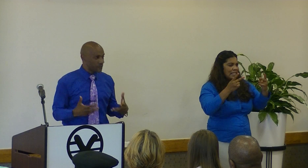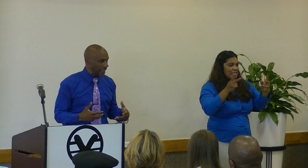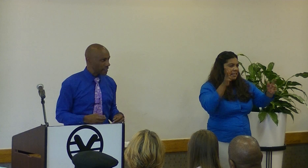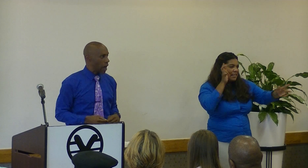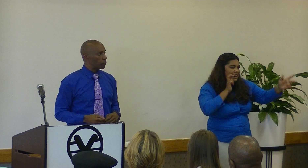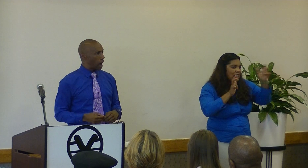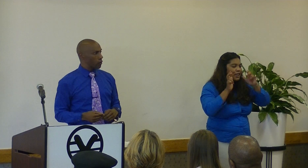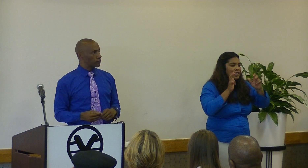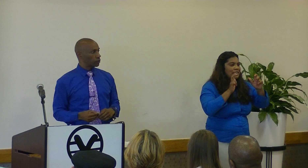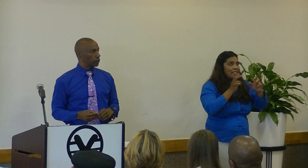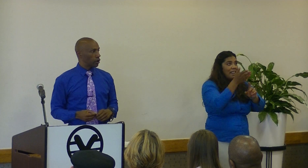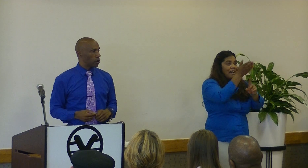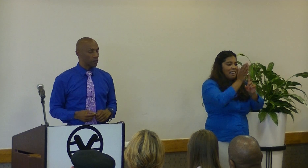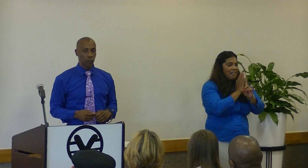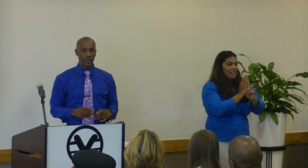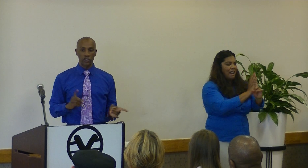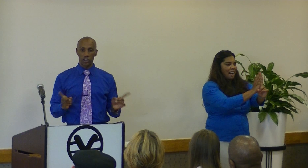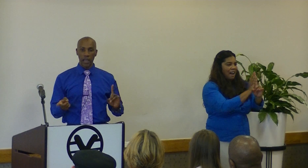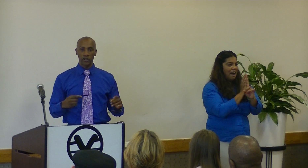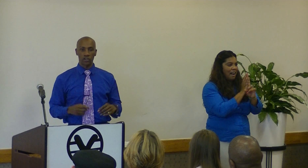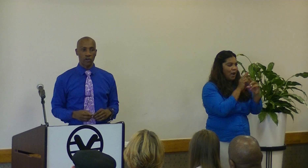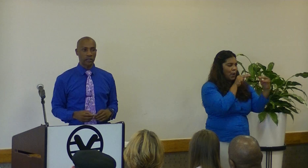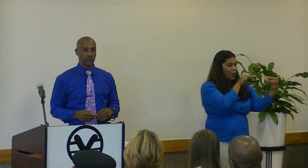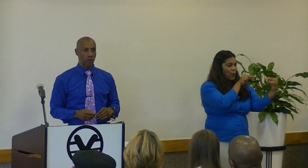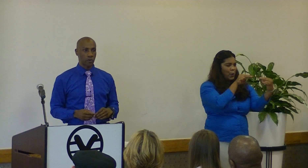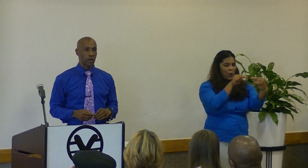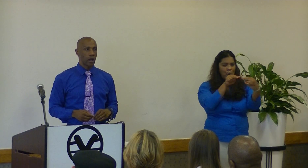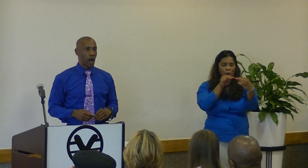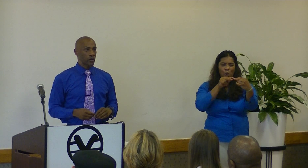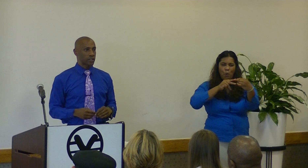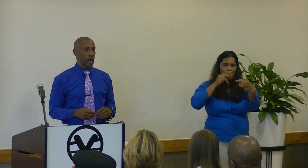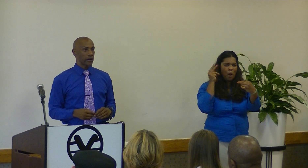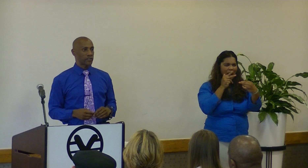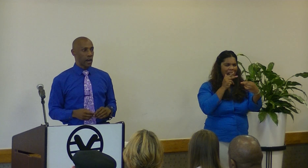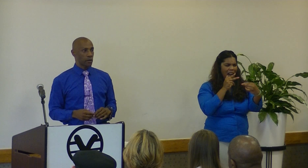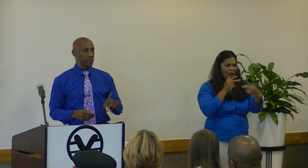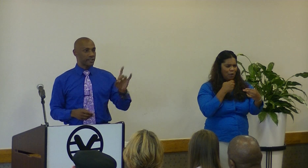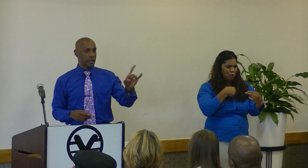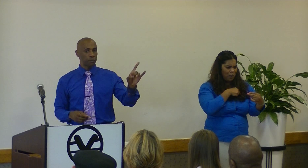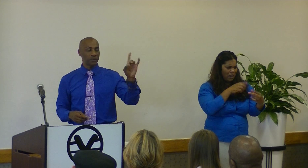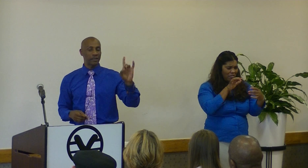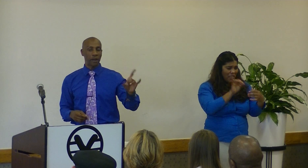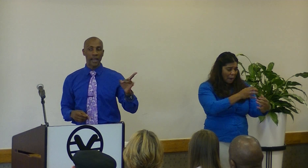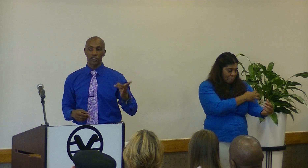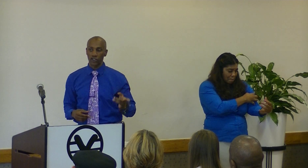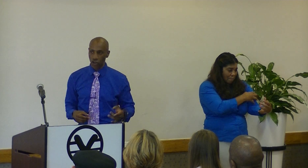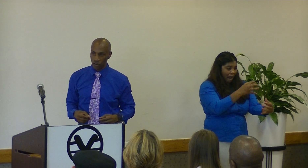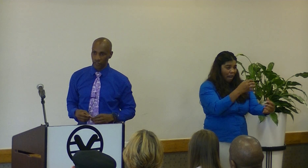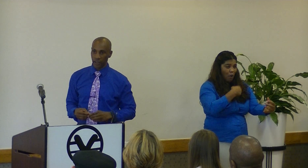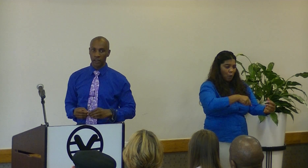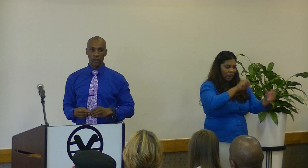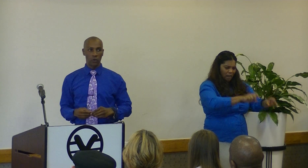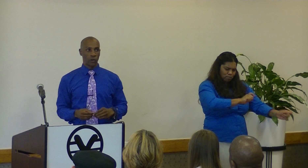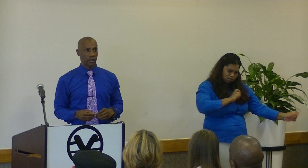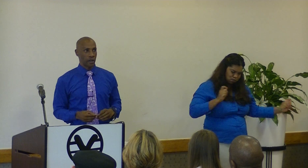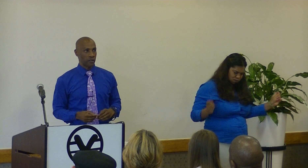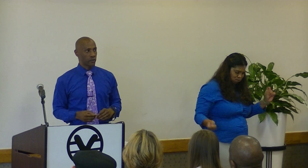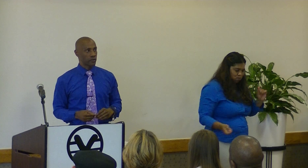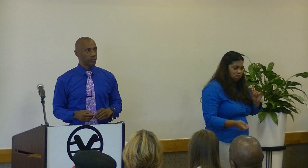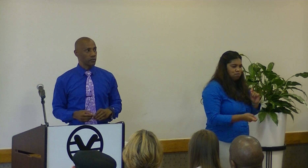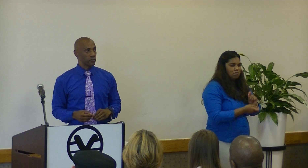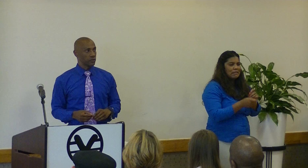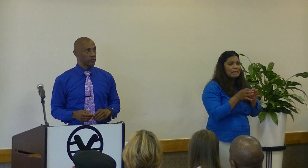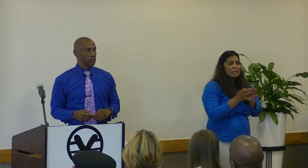What if that's how powerful we are, that we can change and transform our entire environment simply by serving one